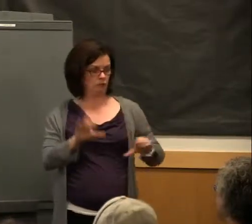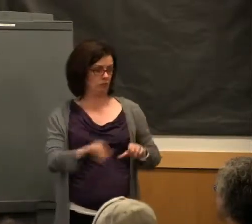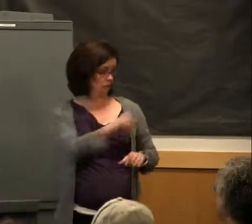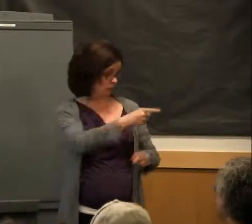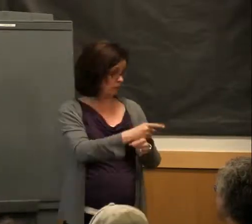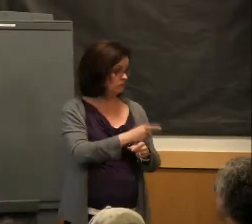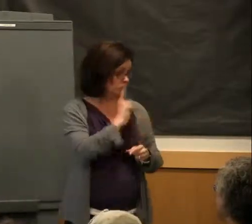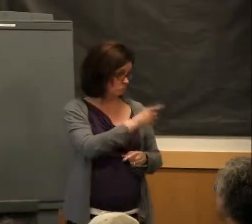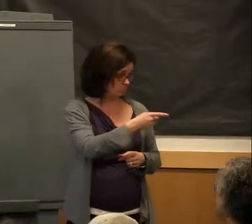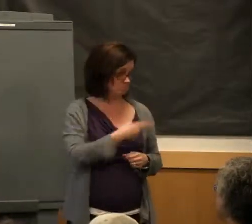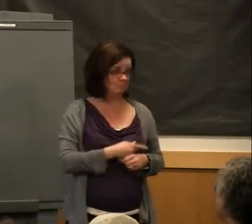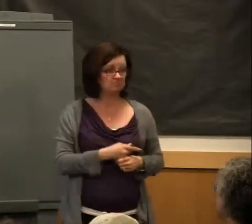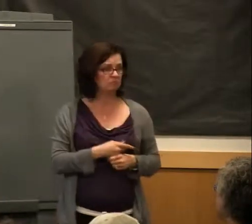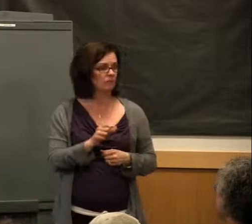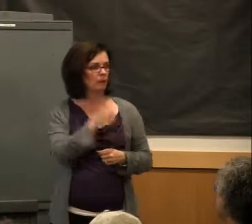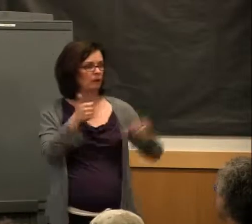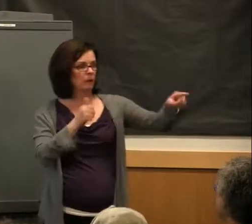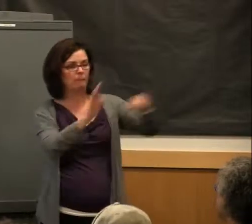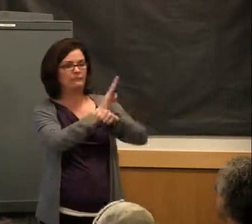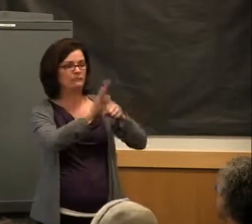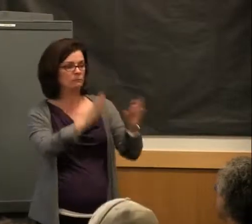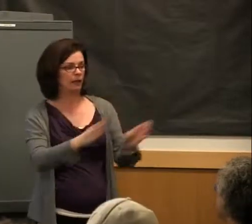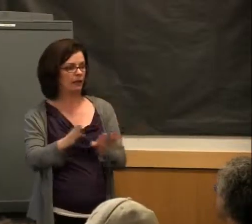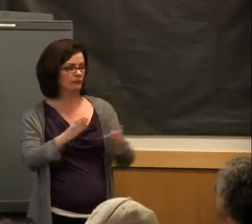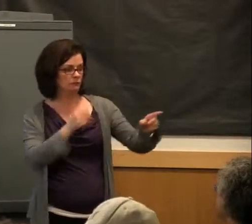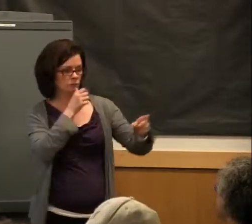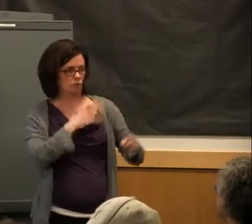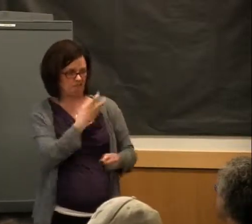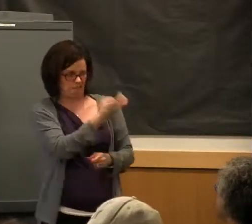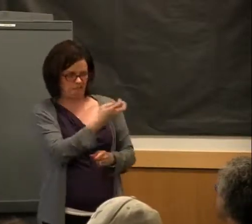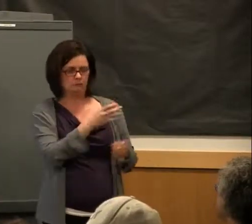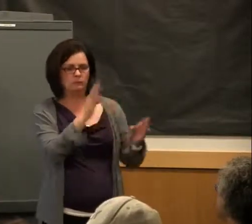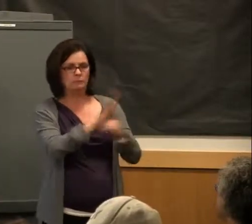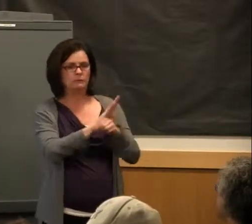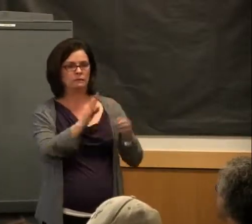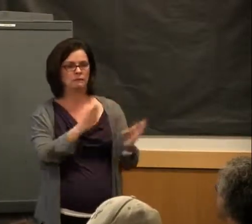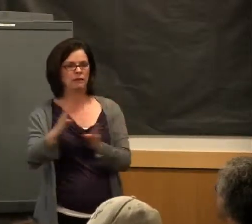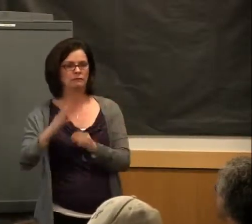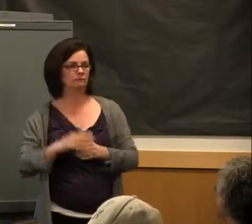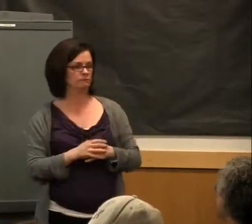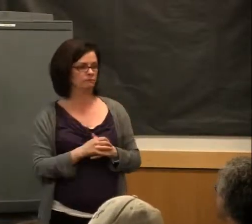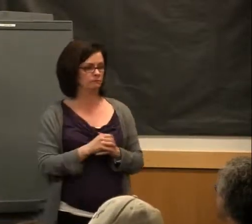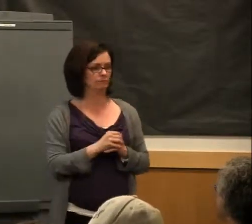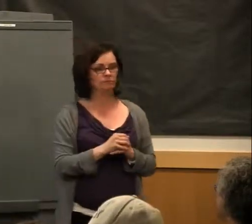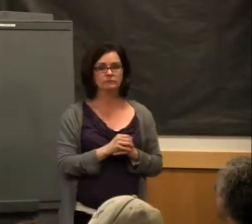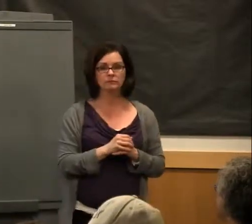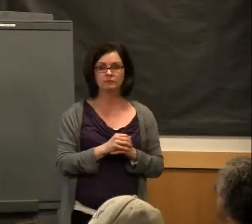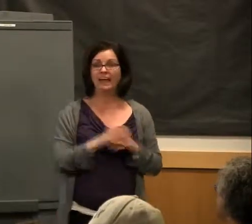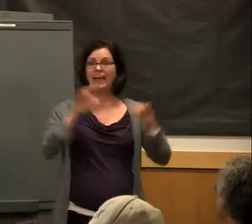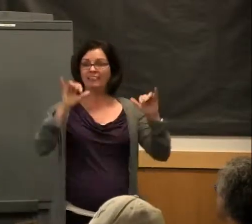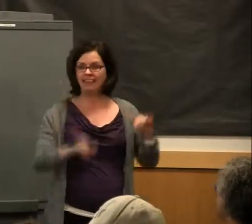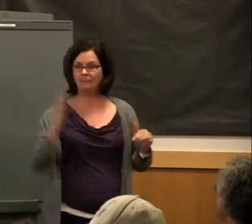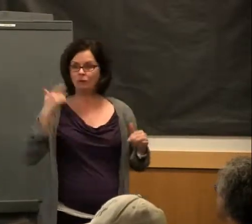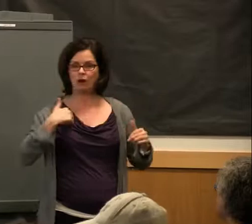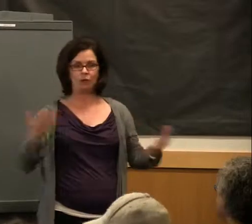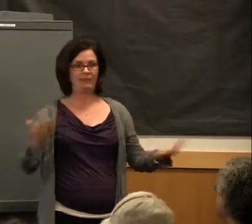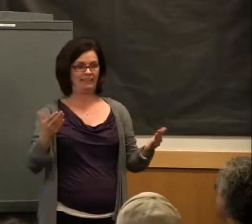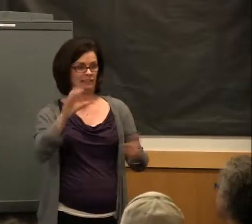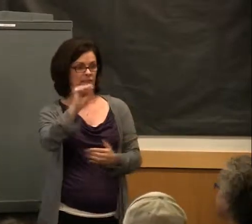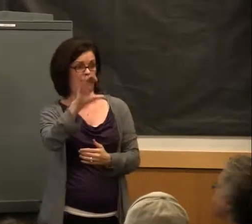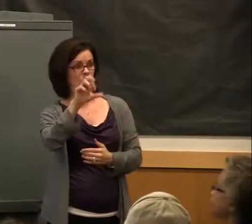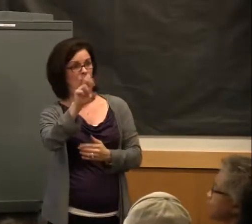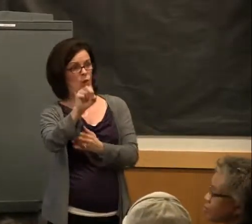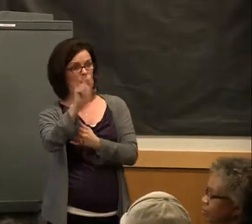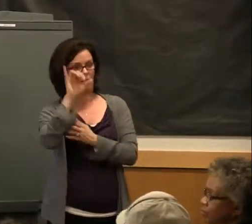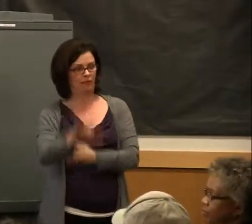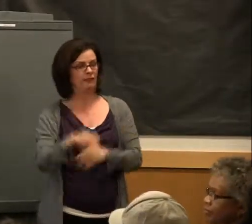true. What else? A business plan. And that's what we're here to help with at SCORE. That's a big